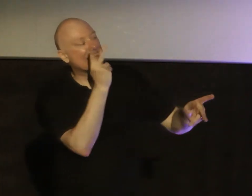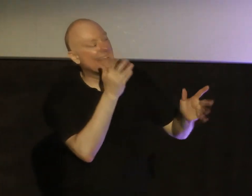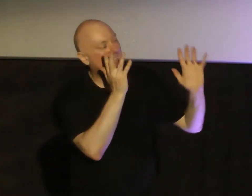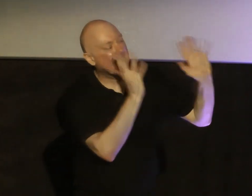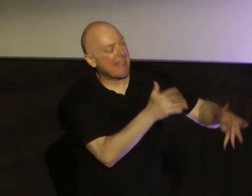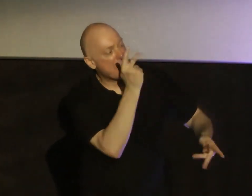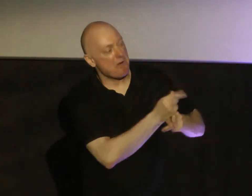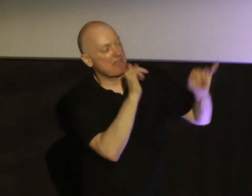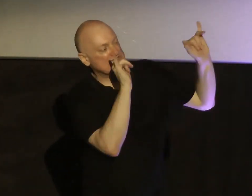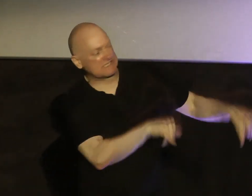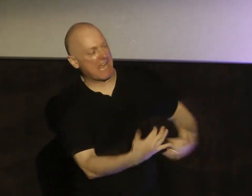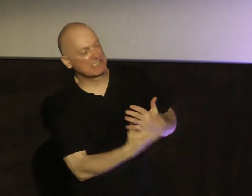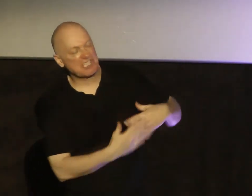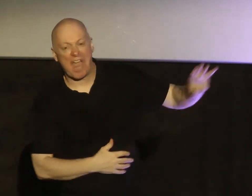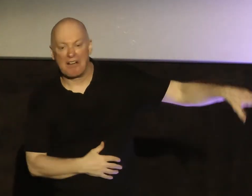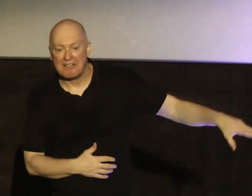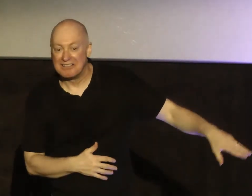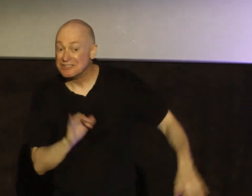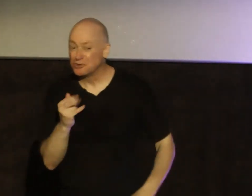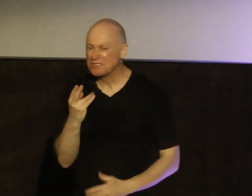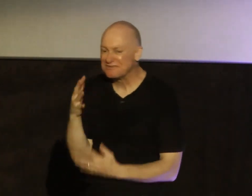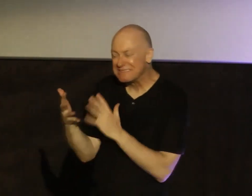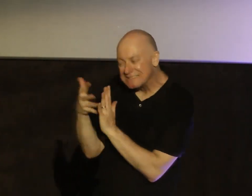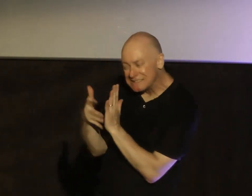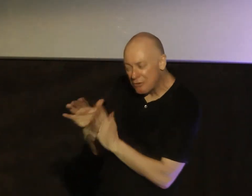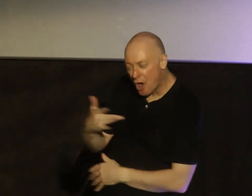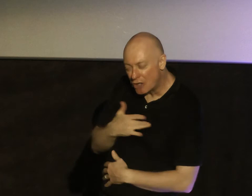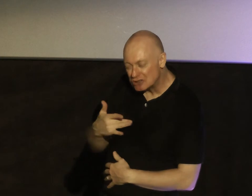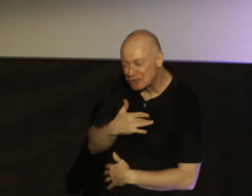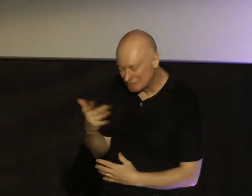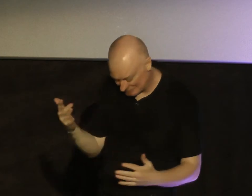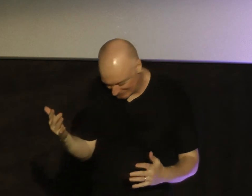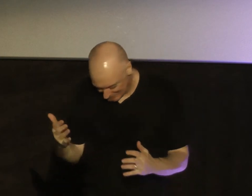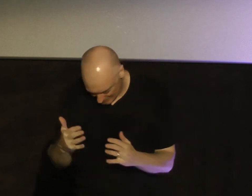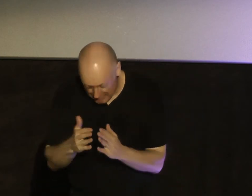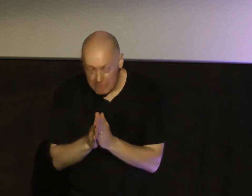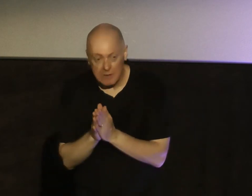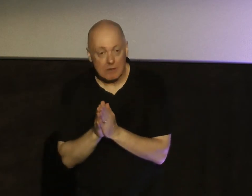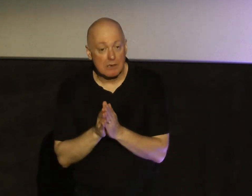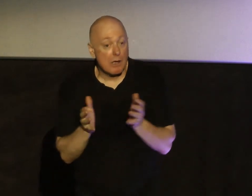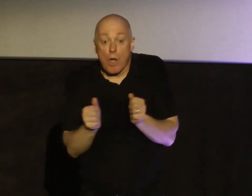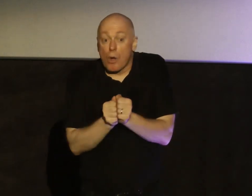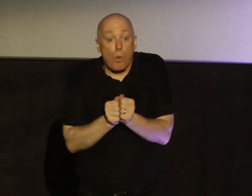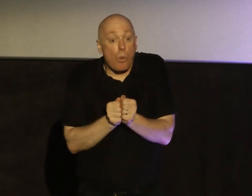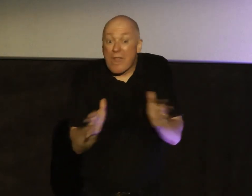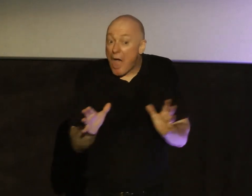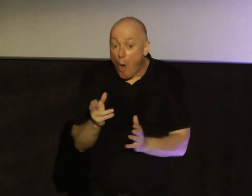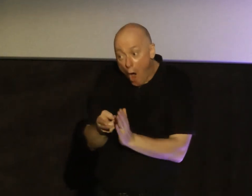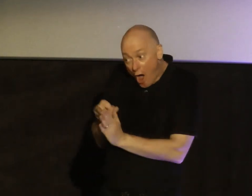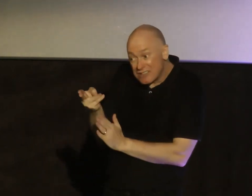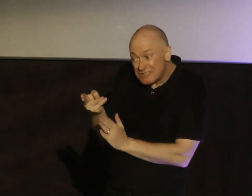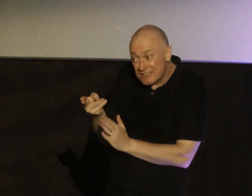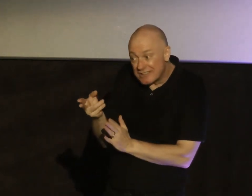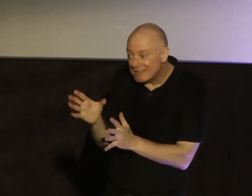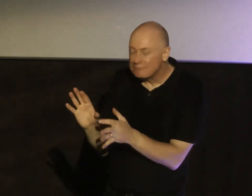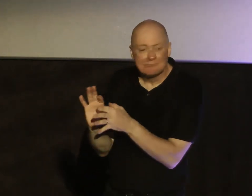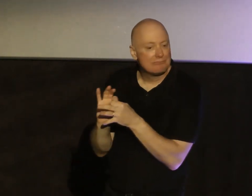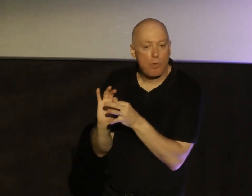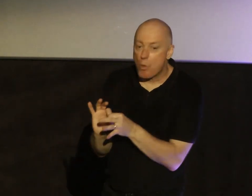out? He's testing their hearts. And loved ones, without a commitment to integrity, this relationship cannot be